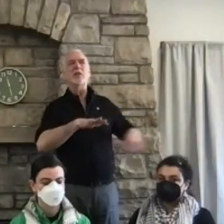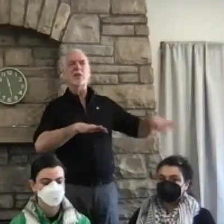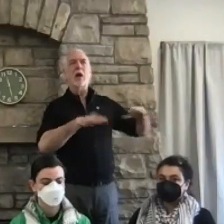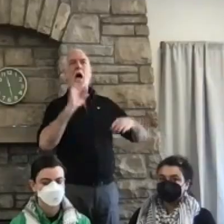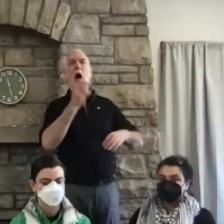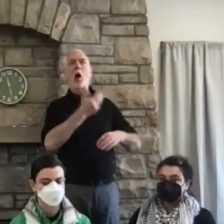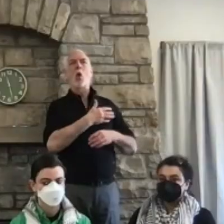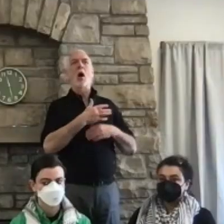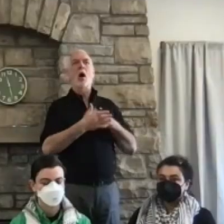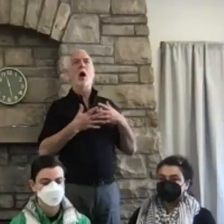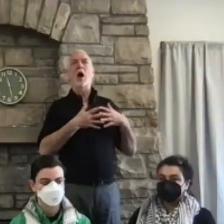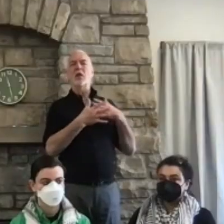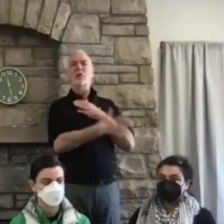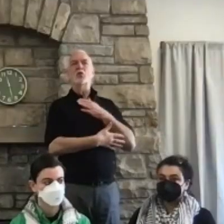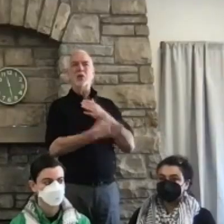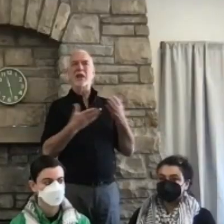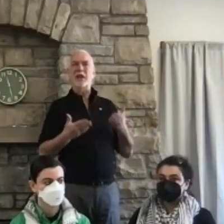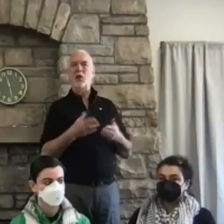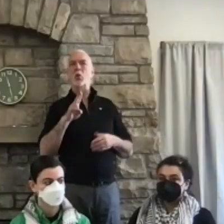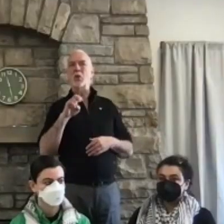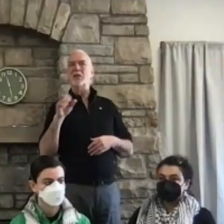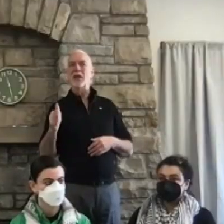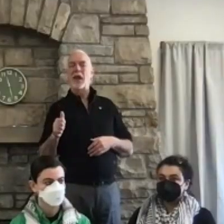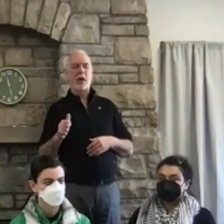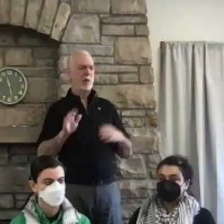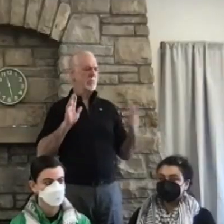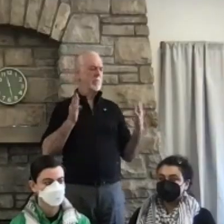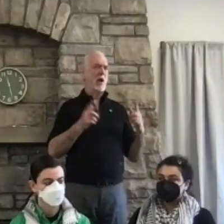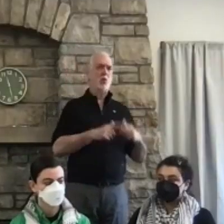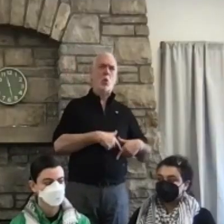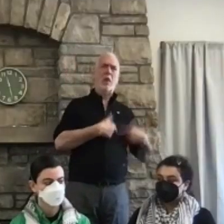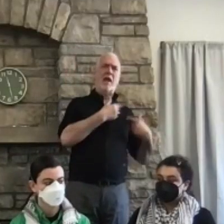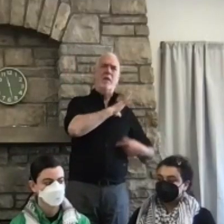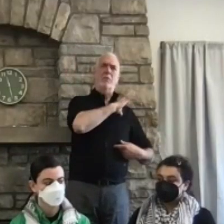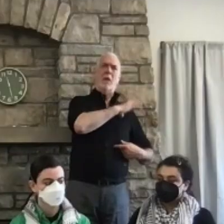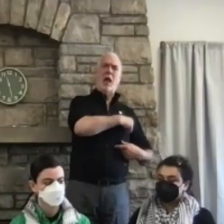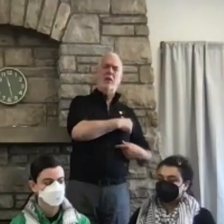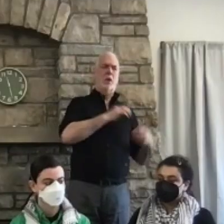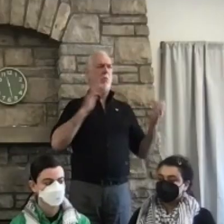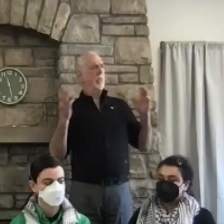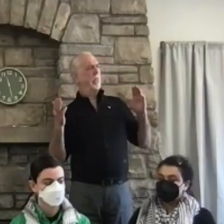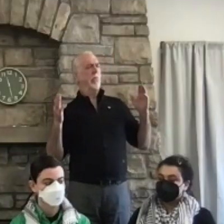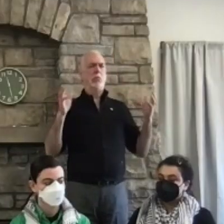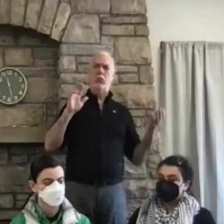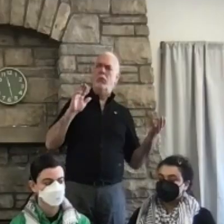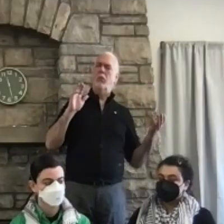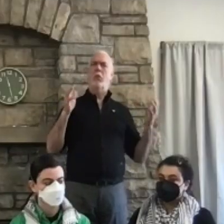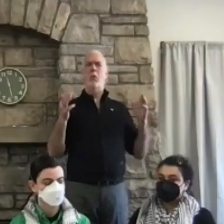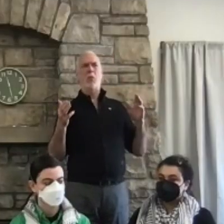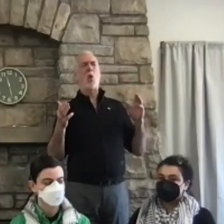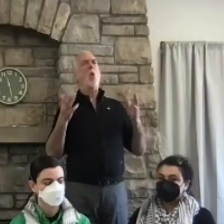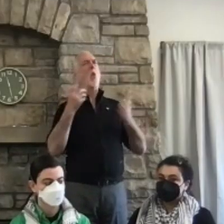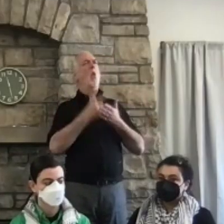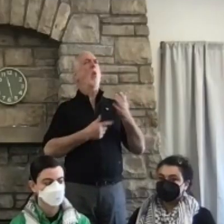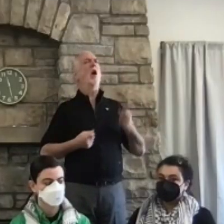regarding similarities between life in Palestine and life here, with respect to the forces that contribute to